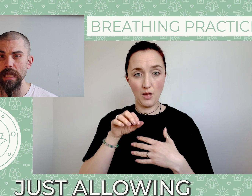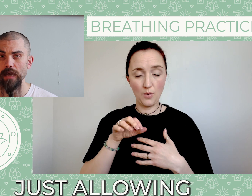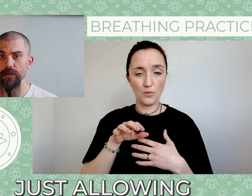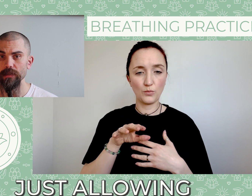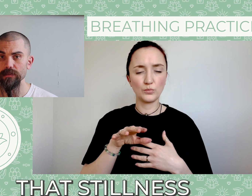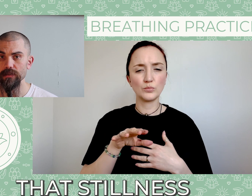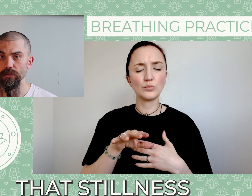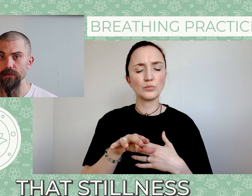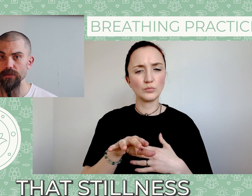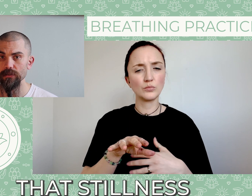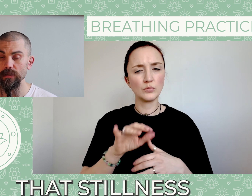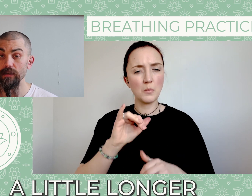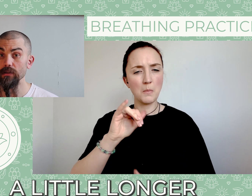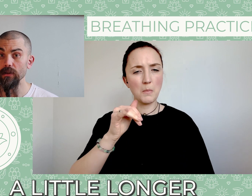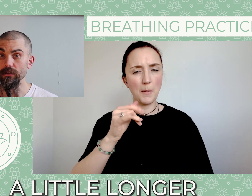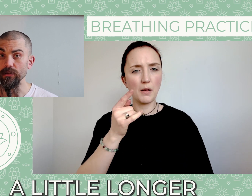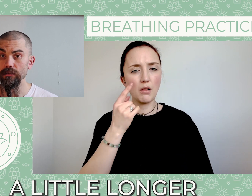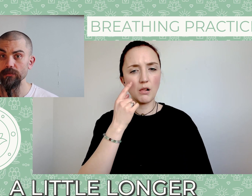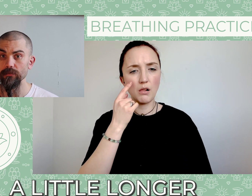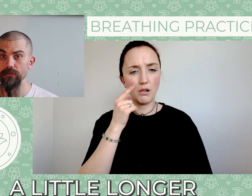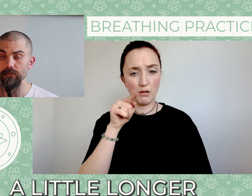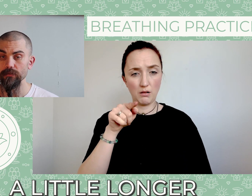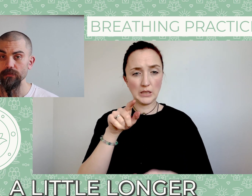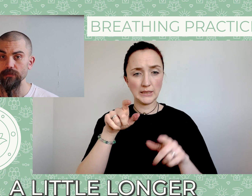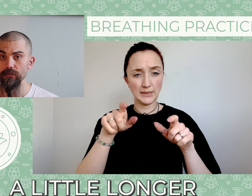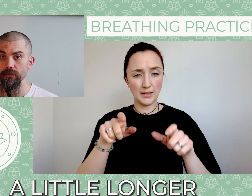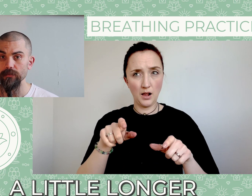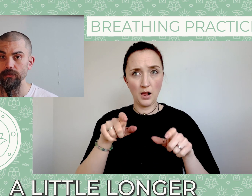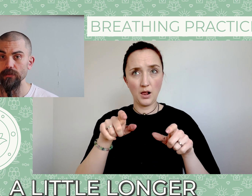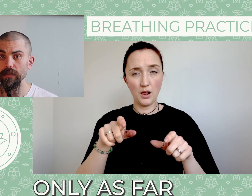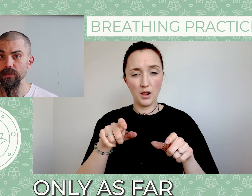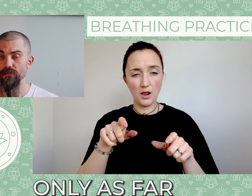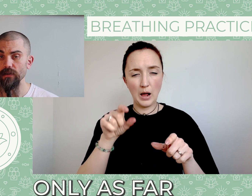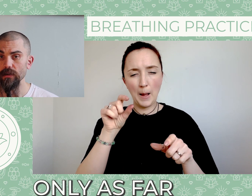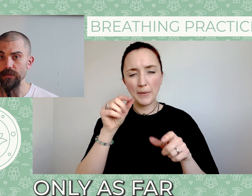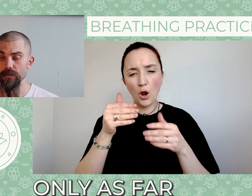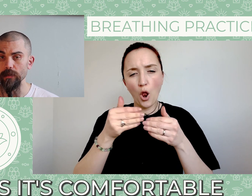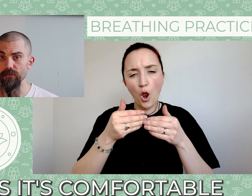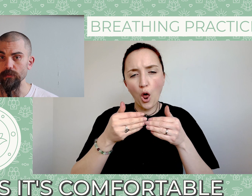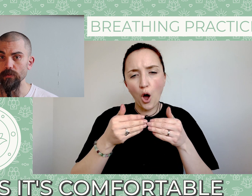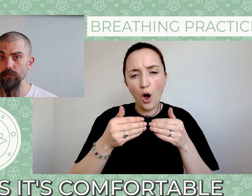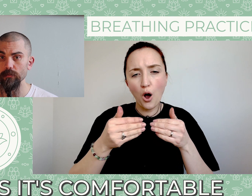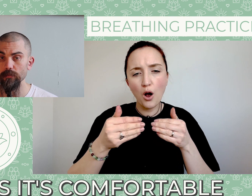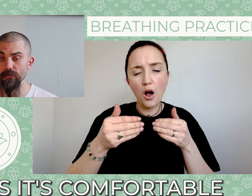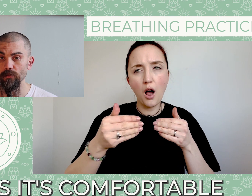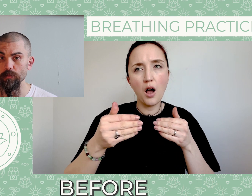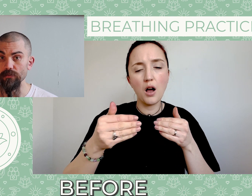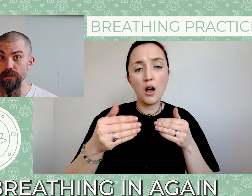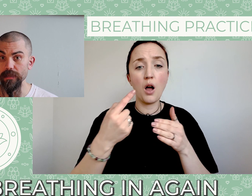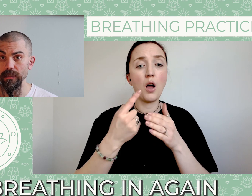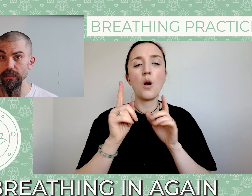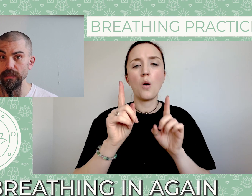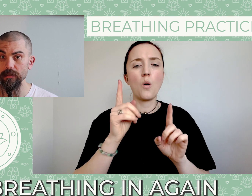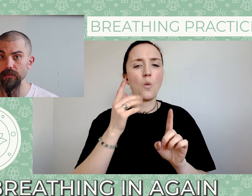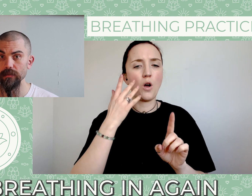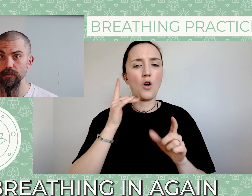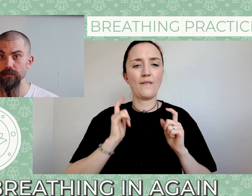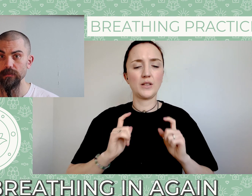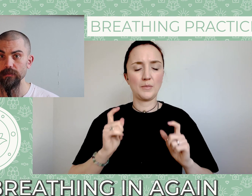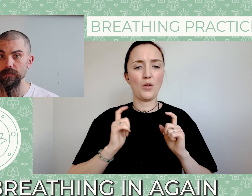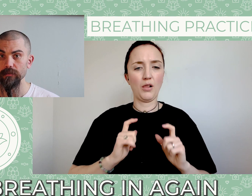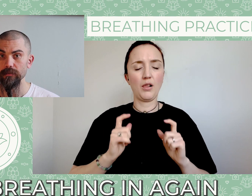perhaps just allowing that stillness a little longer, only as far as it's comfortable before breathing in